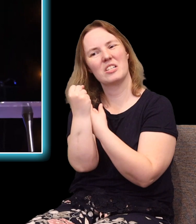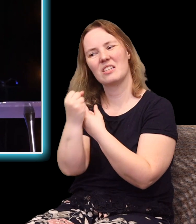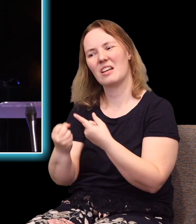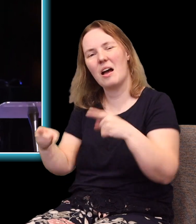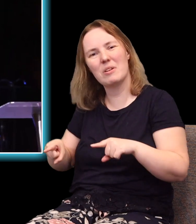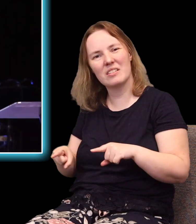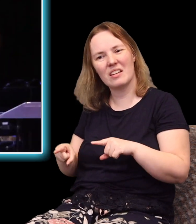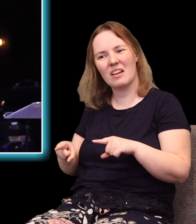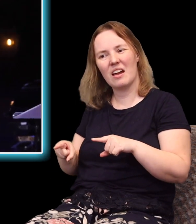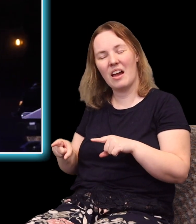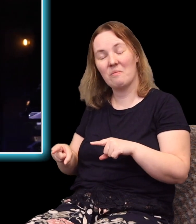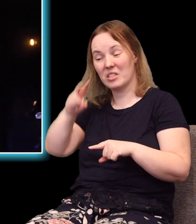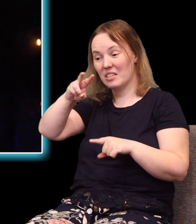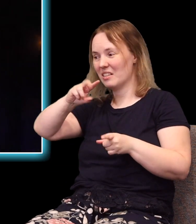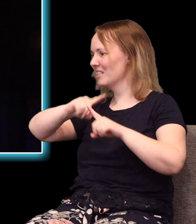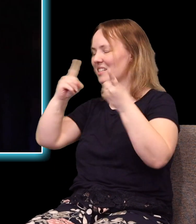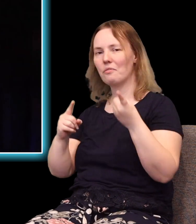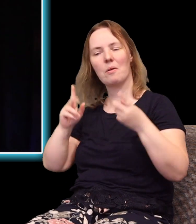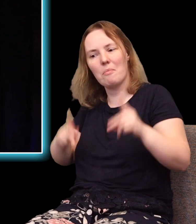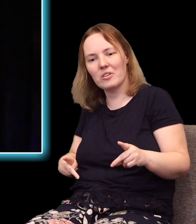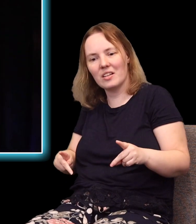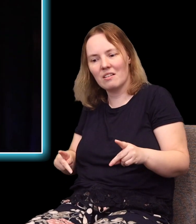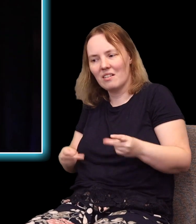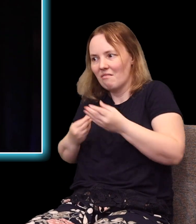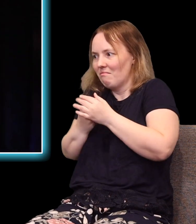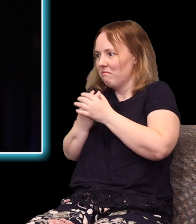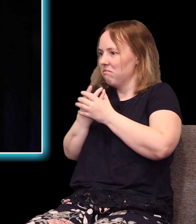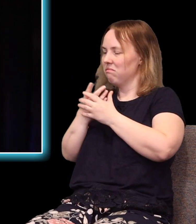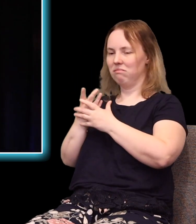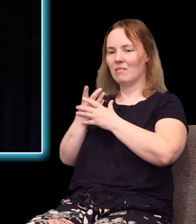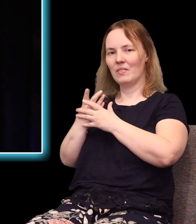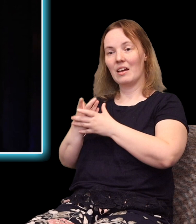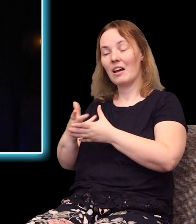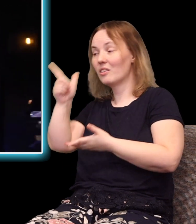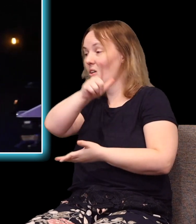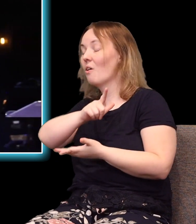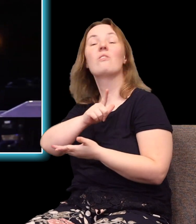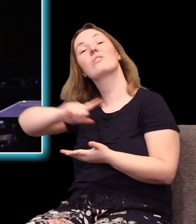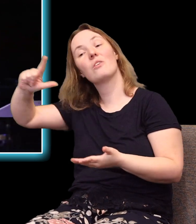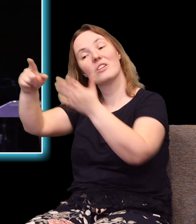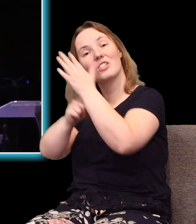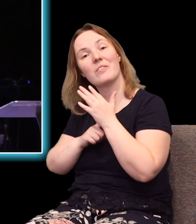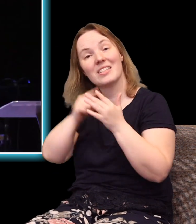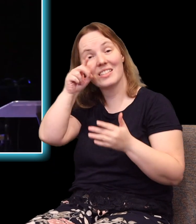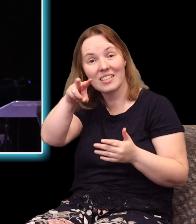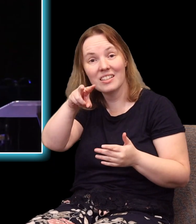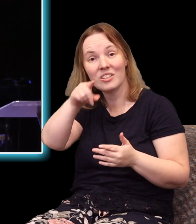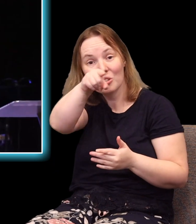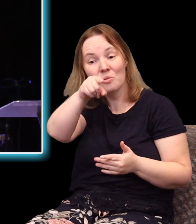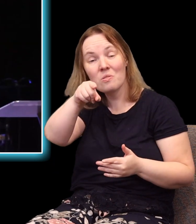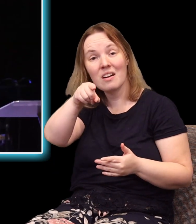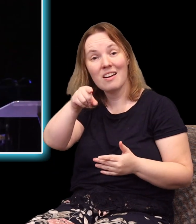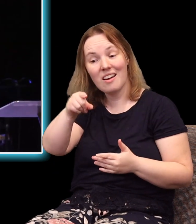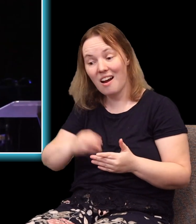this time when the same thing happens, we see like a different person emerging. And the Lord, the Holy Spirit, is showing us, look, see, you are growing. You see, you